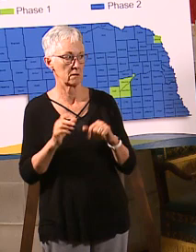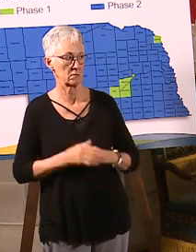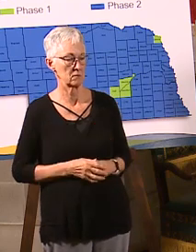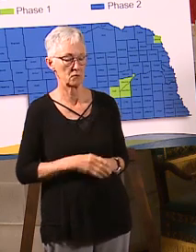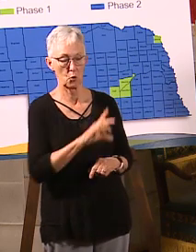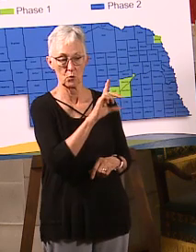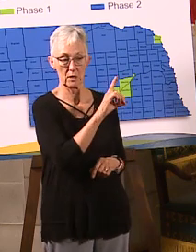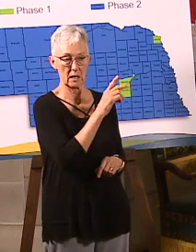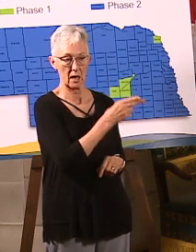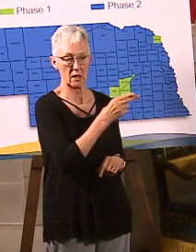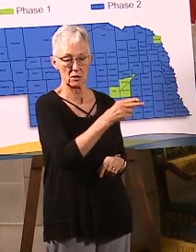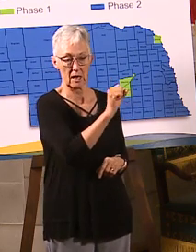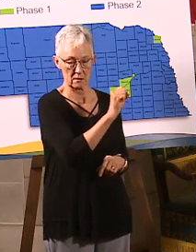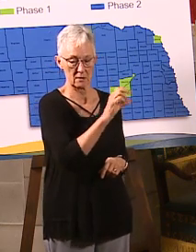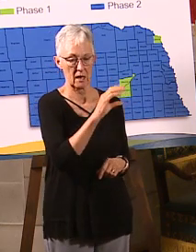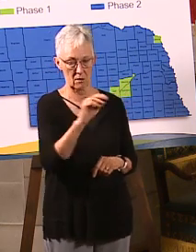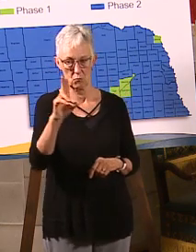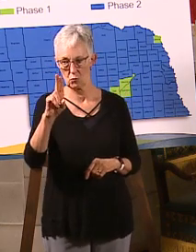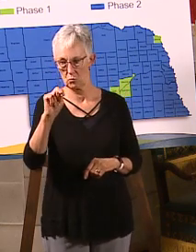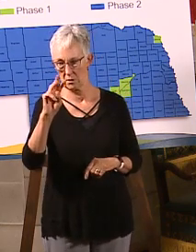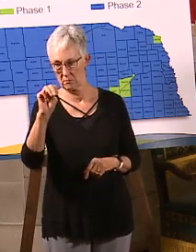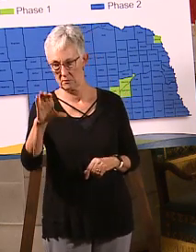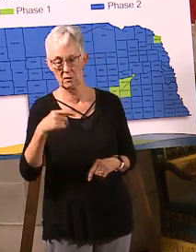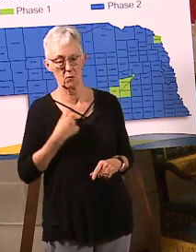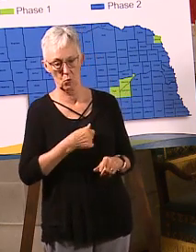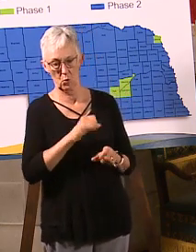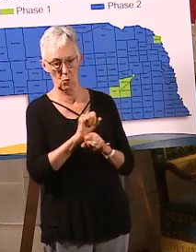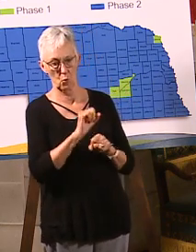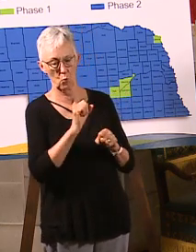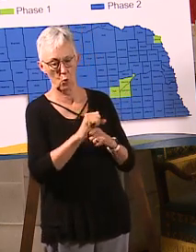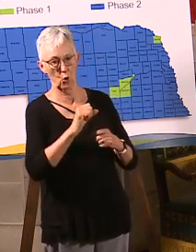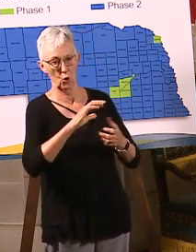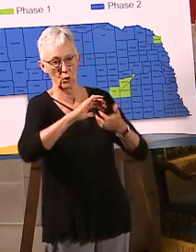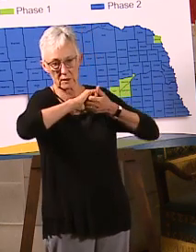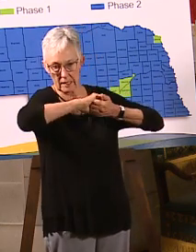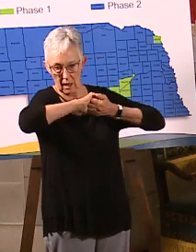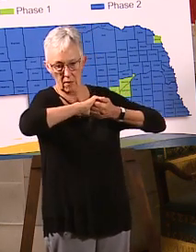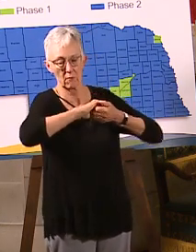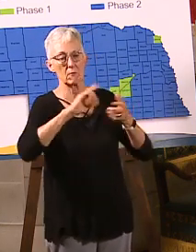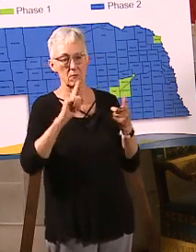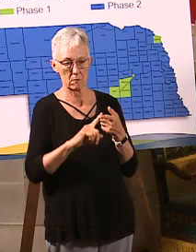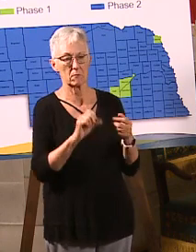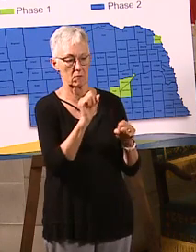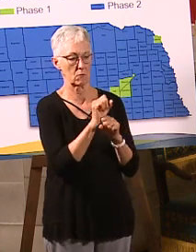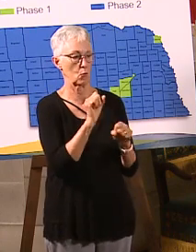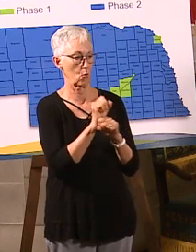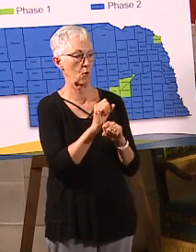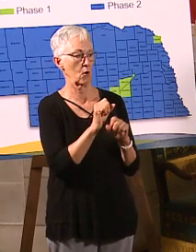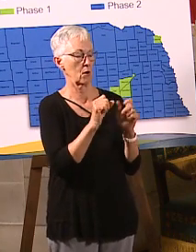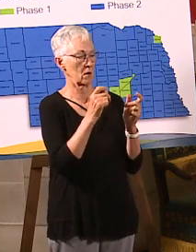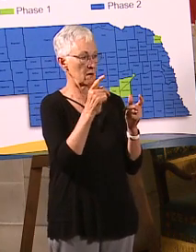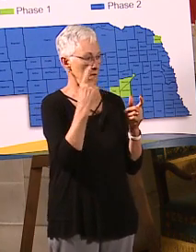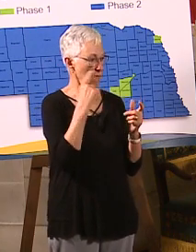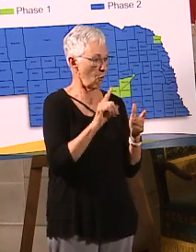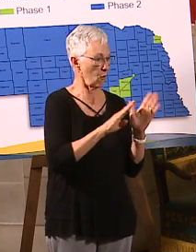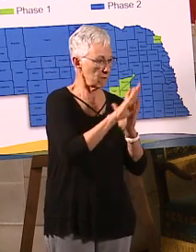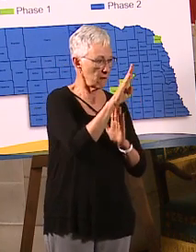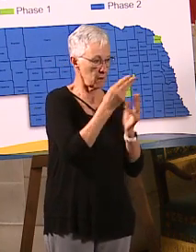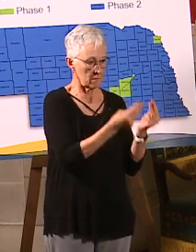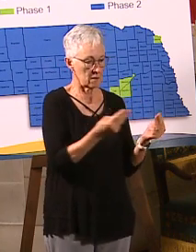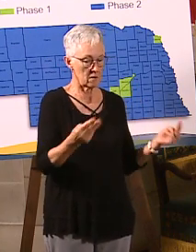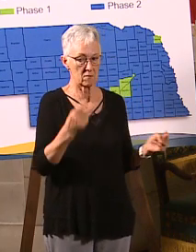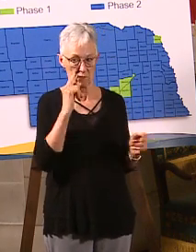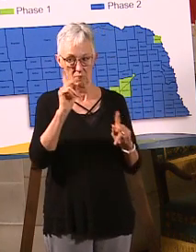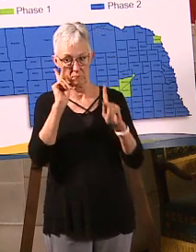more example of how we're partnering together to be able to best meet the needs for the citizens of the state. I'll stop